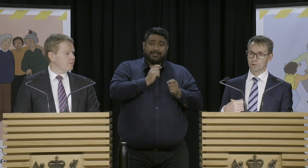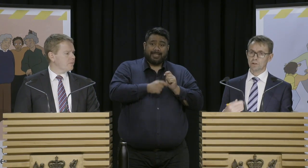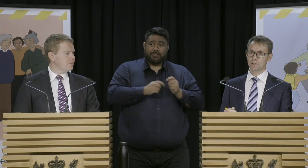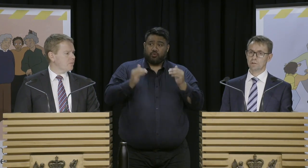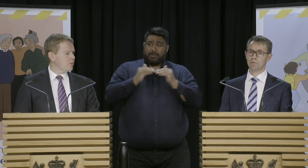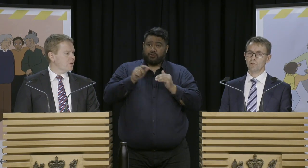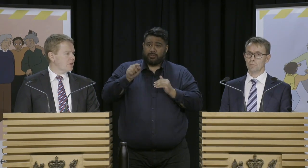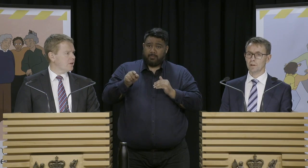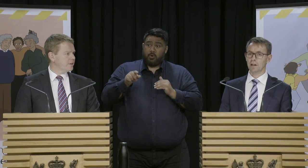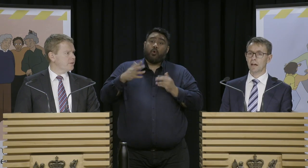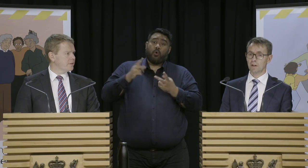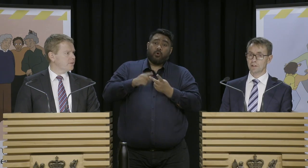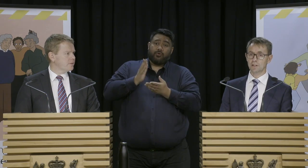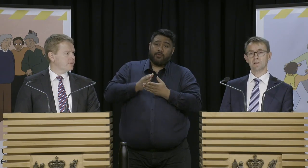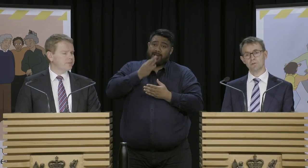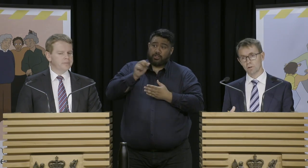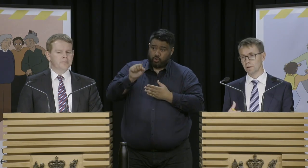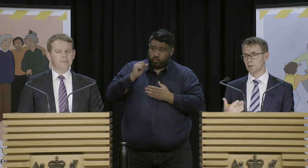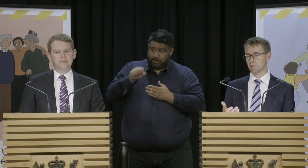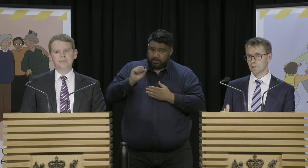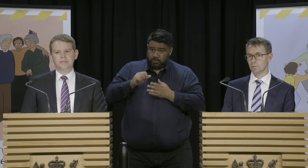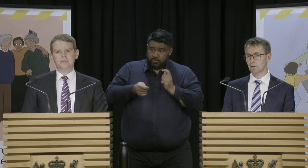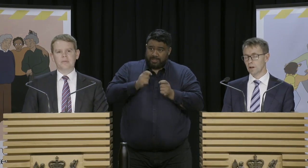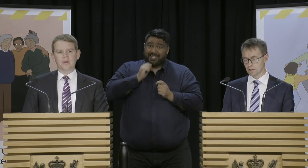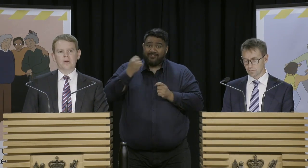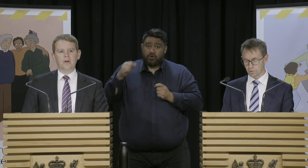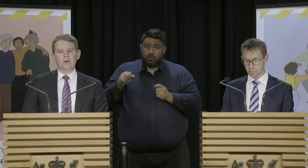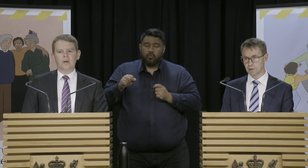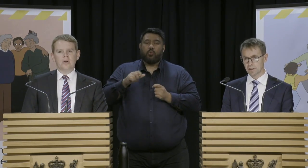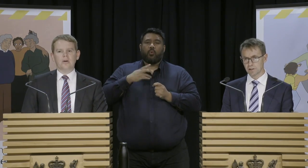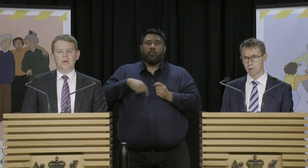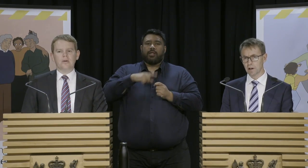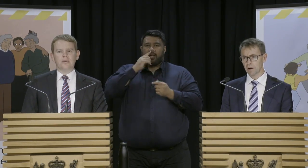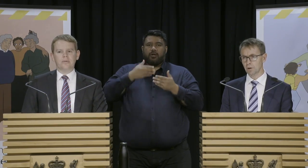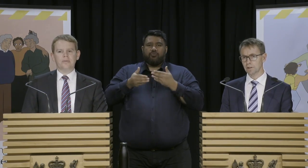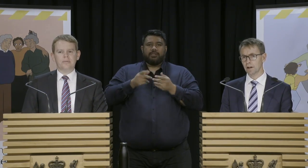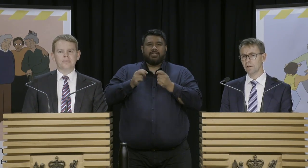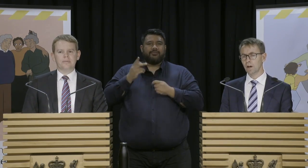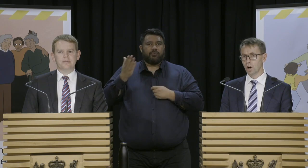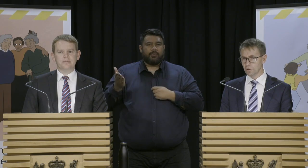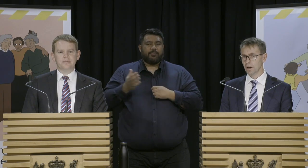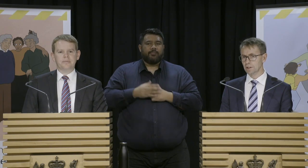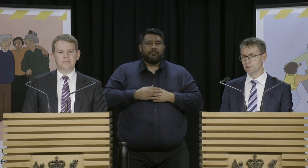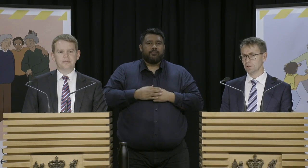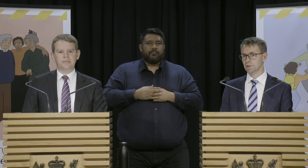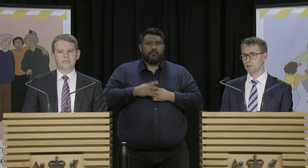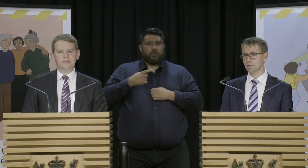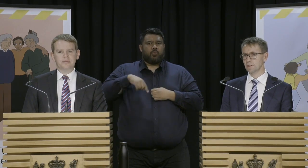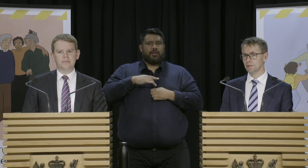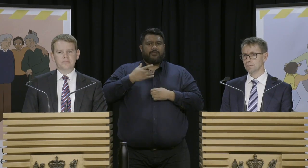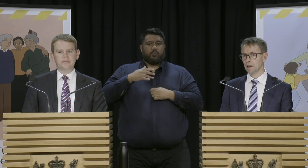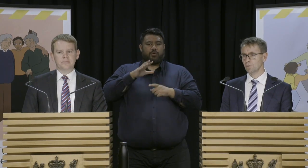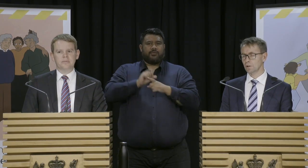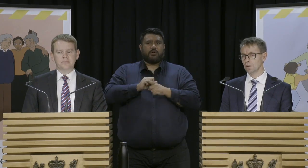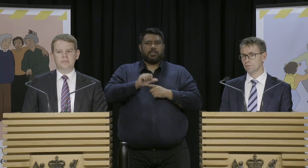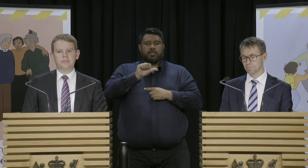one, or to just confirm that they have had a test. If not, we arrange for them to be tested. But we are up over 96% of